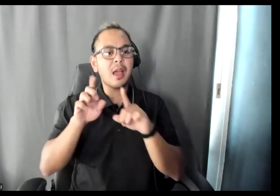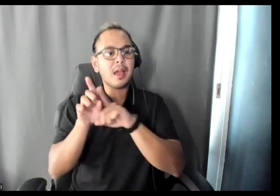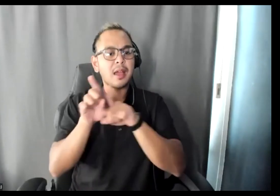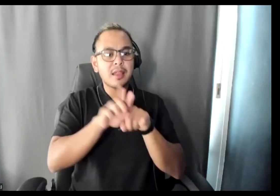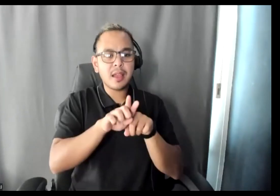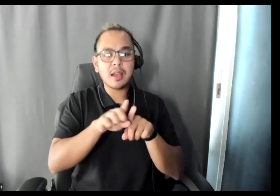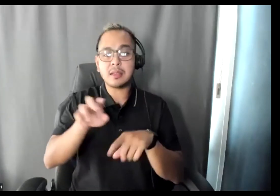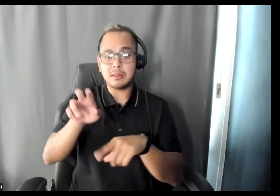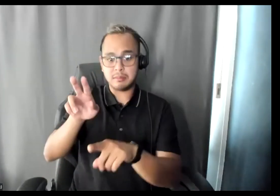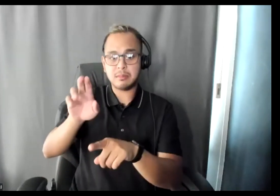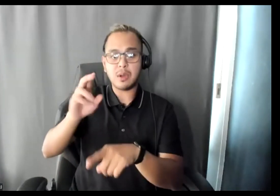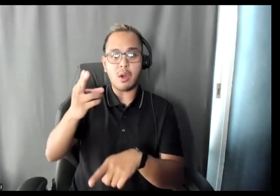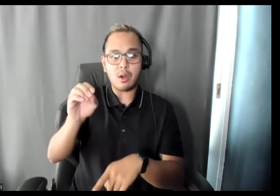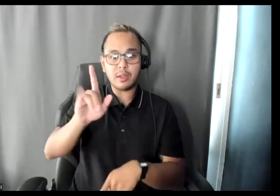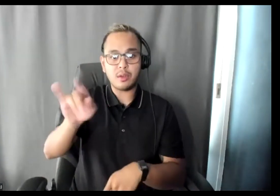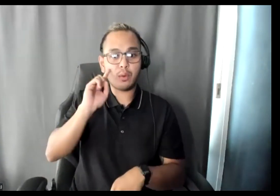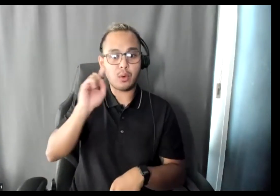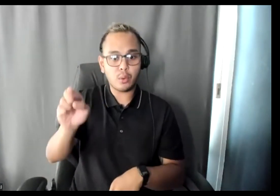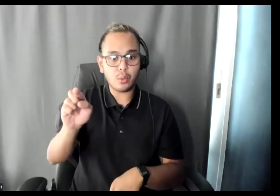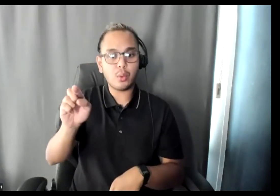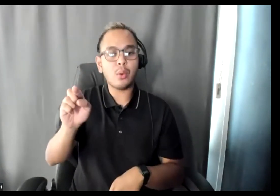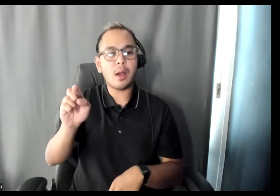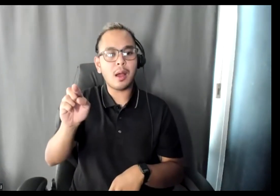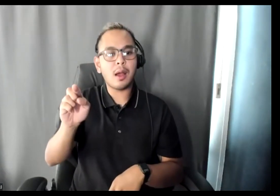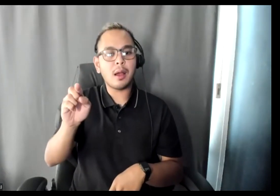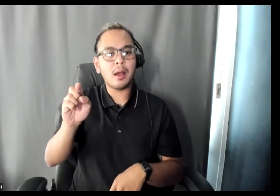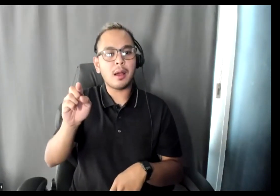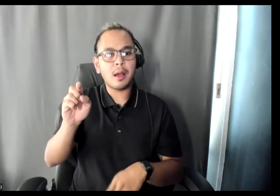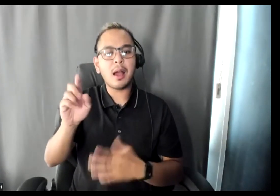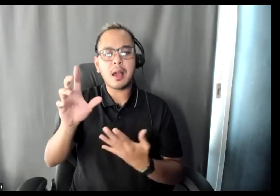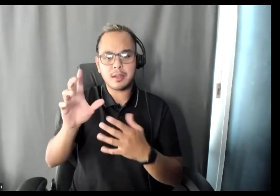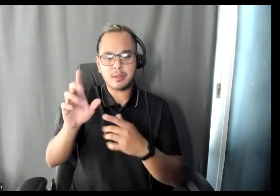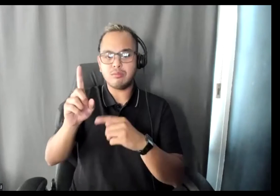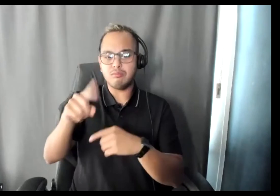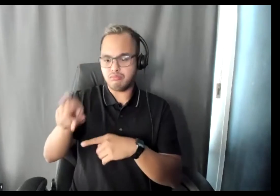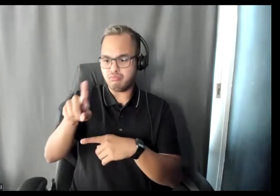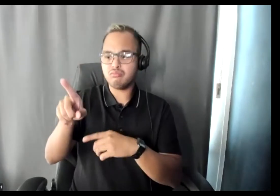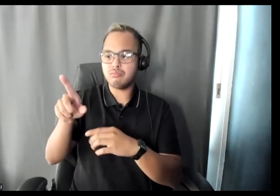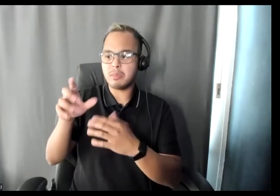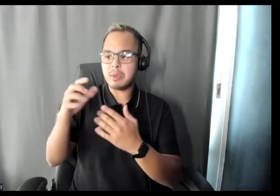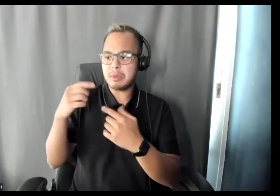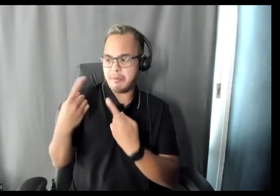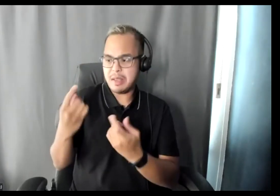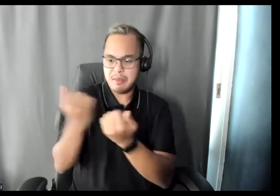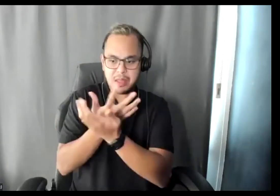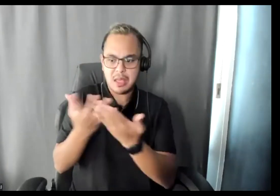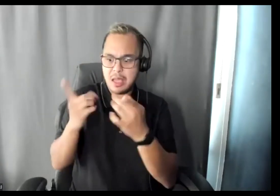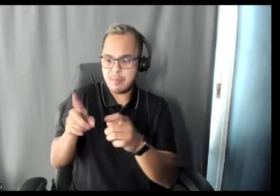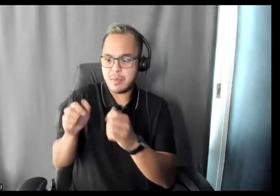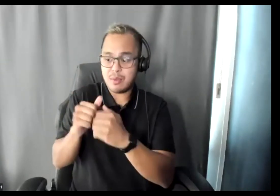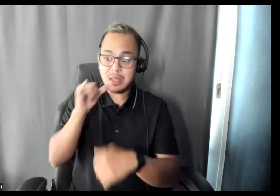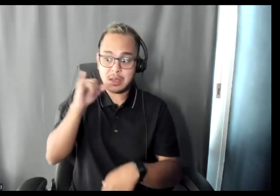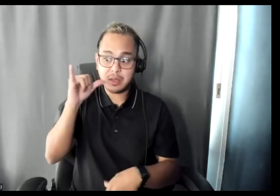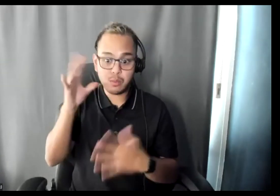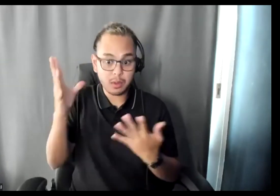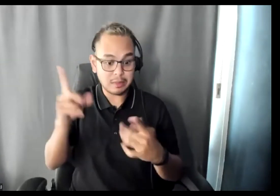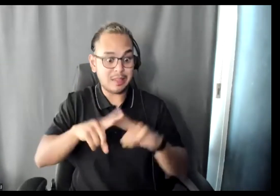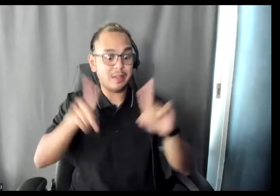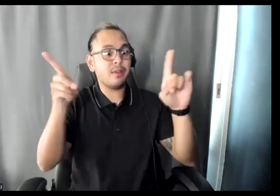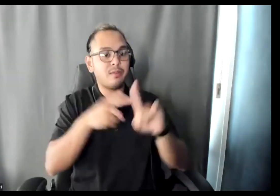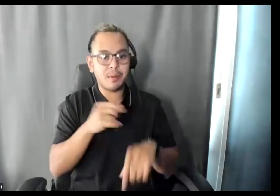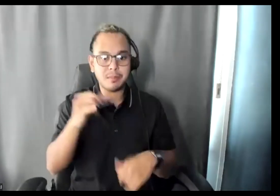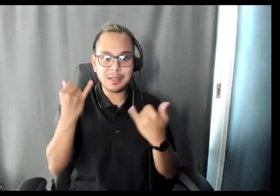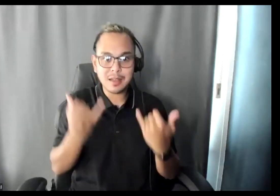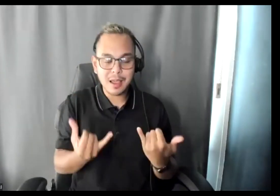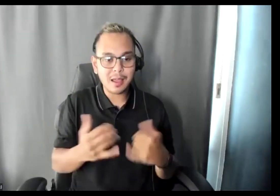same for you, as advocates are trying to turn on a dime, because what they were dealing with yesterday is totally different from today. Like,